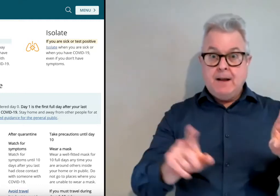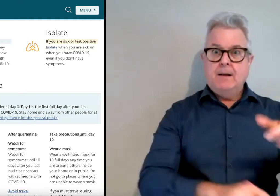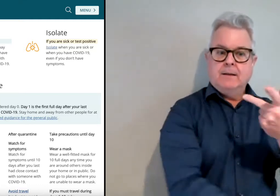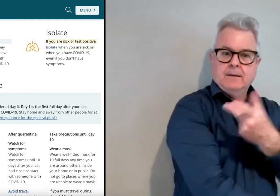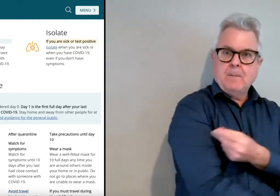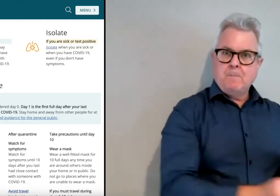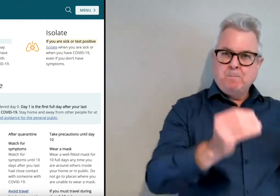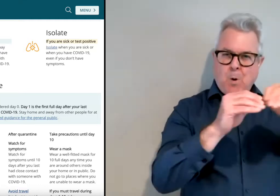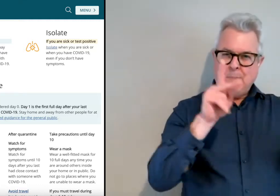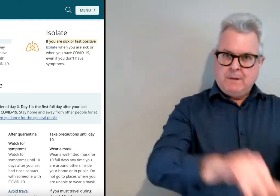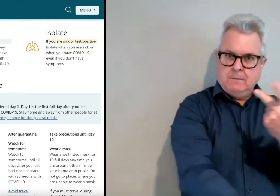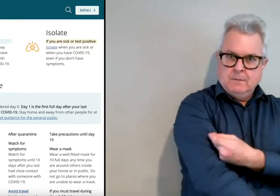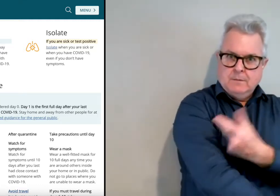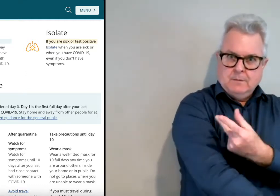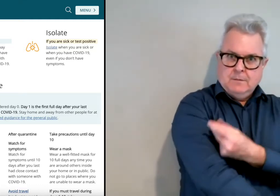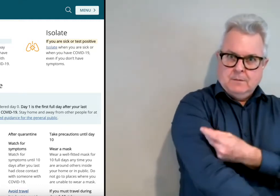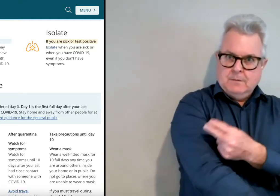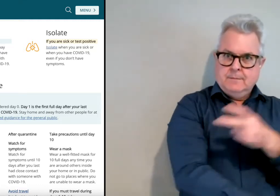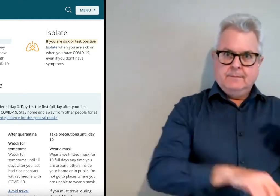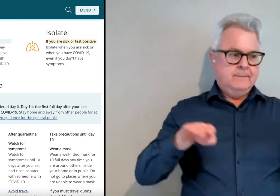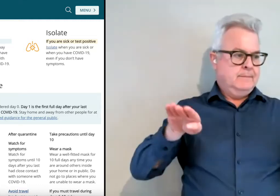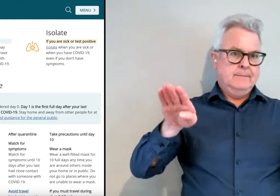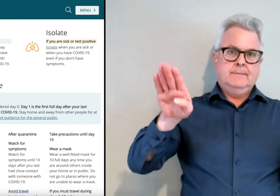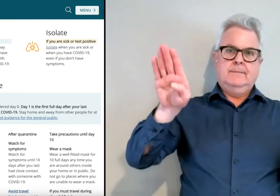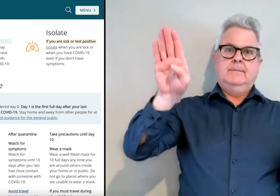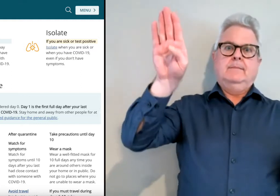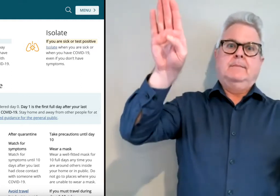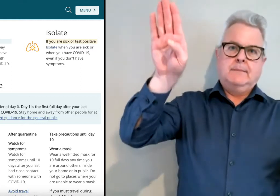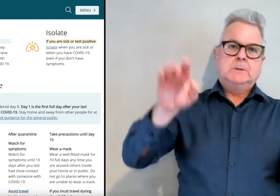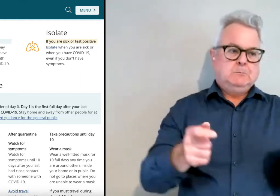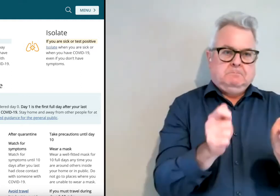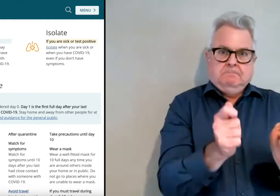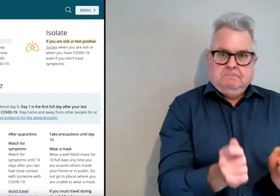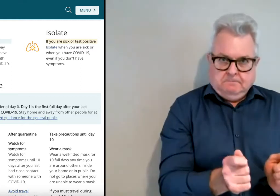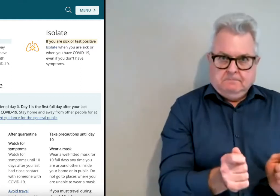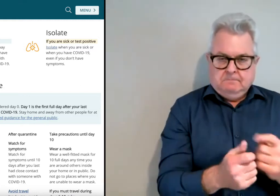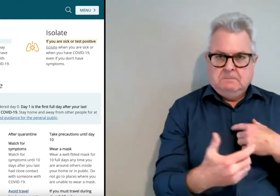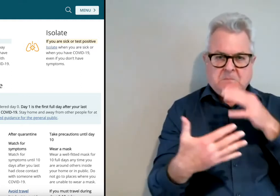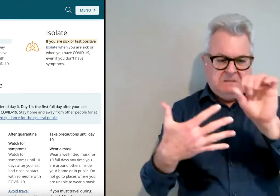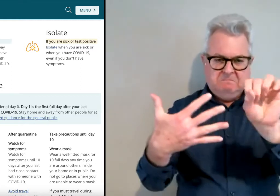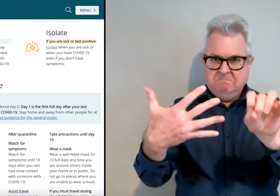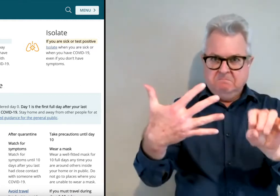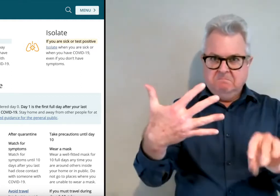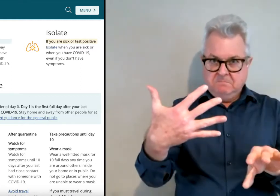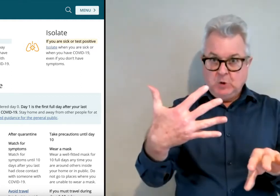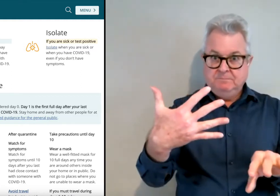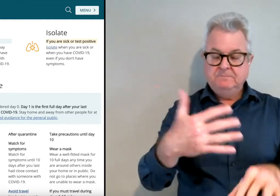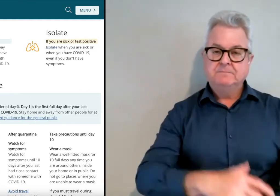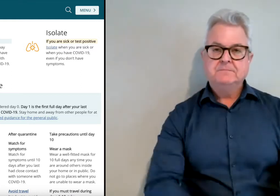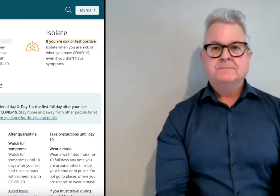increased spike in COVID, even though people are being more vaccinated now than before. So the recent accommodations are now